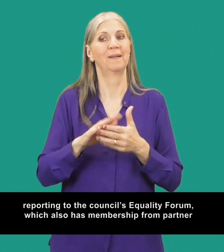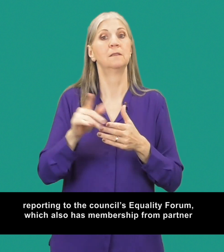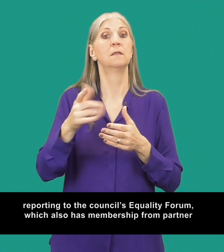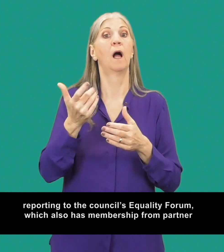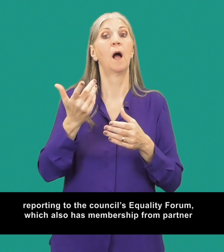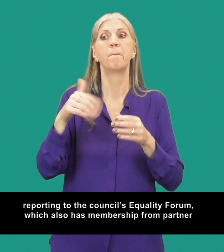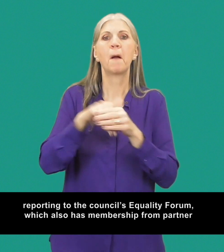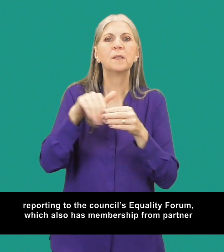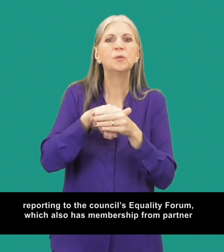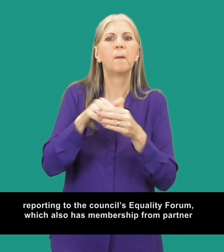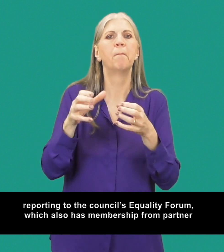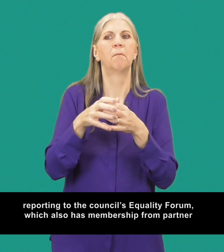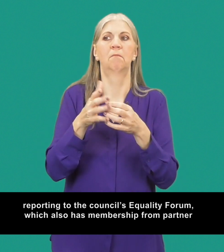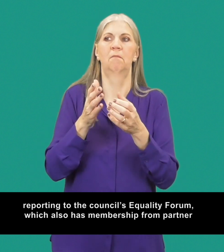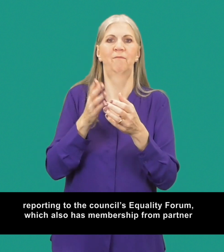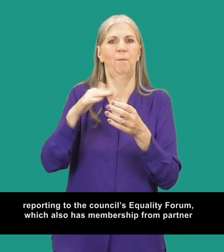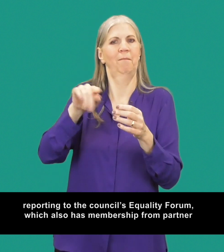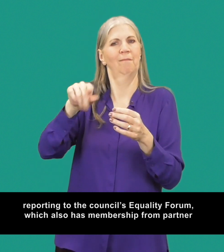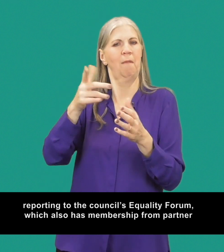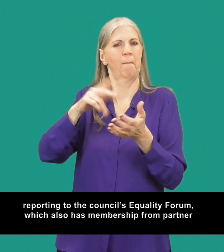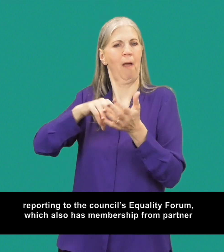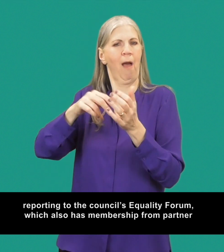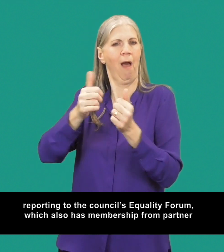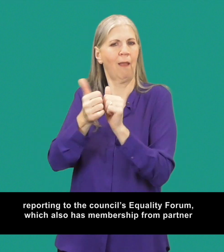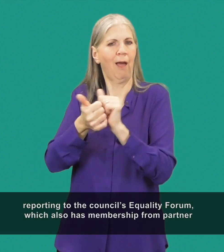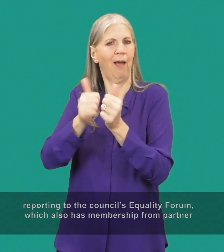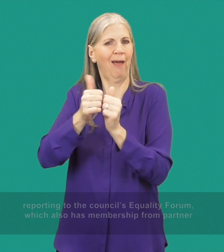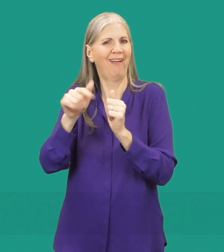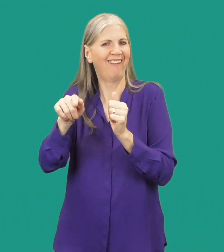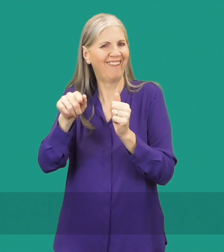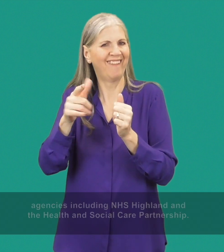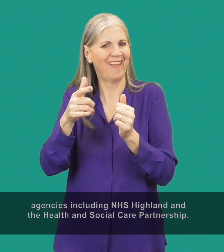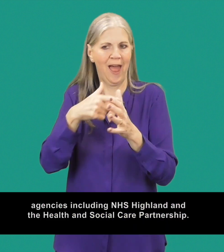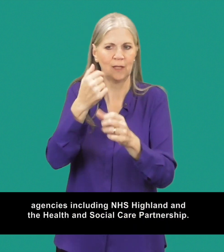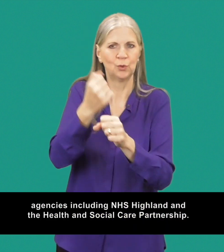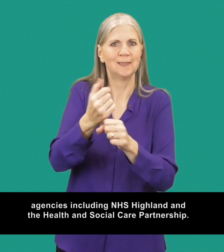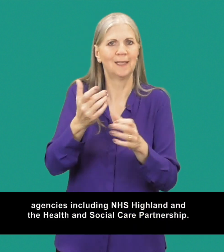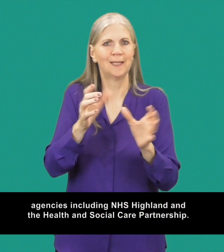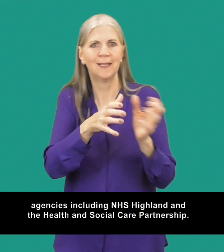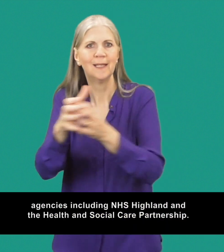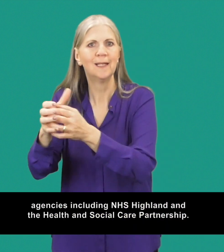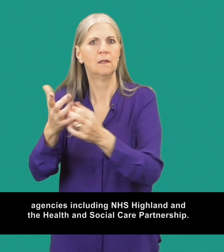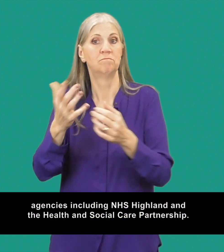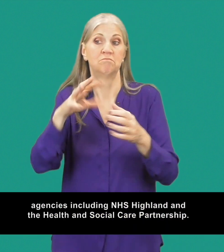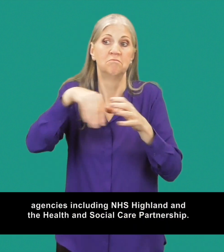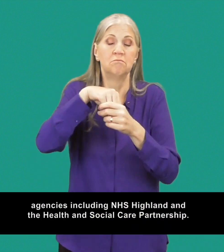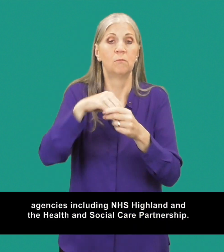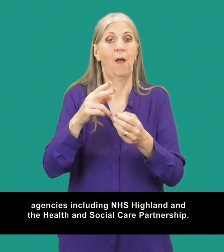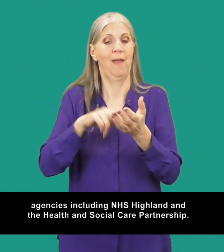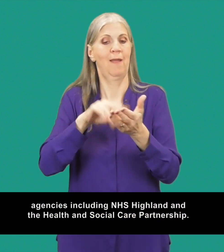partner agencies, including NHS Highland and the Health and Social Care